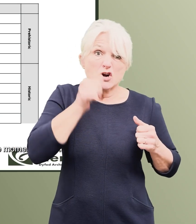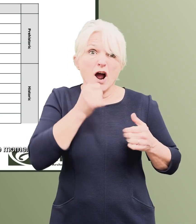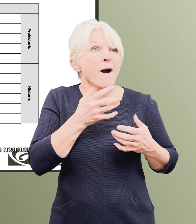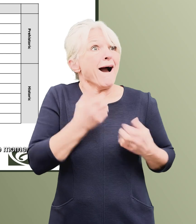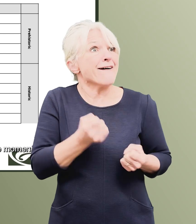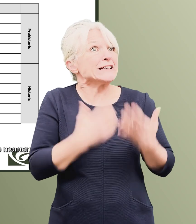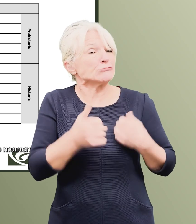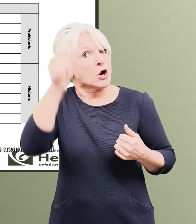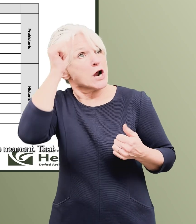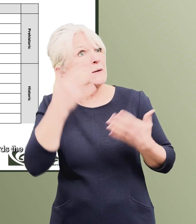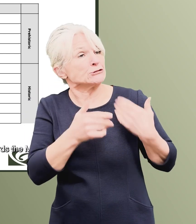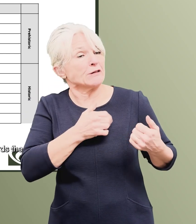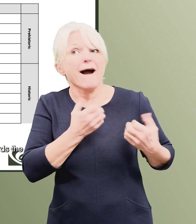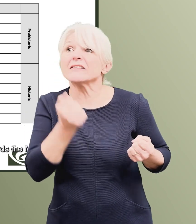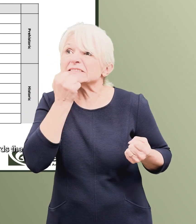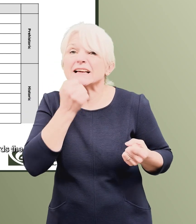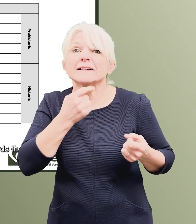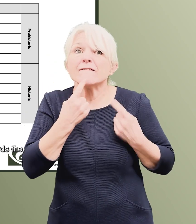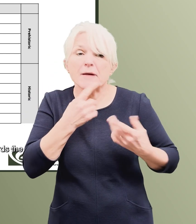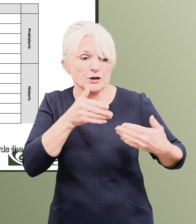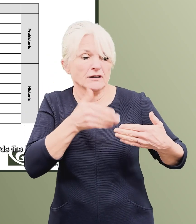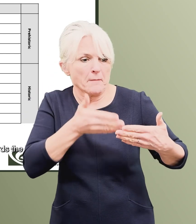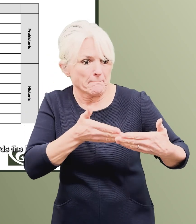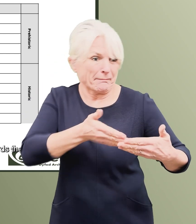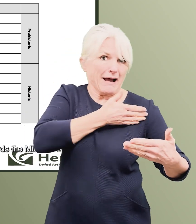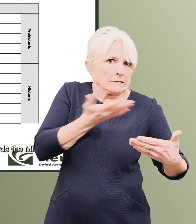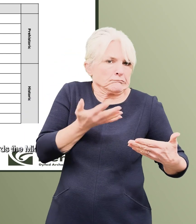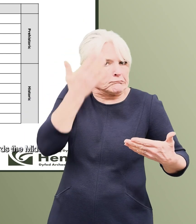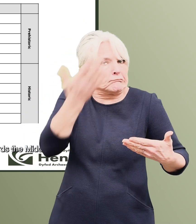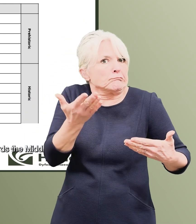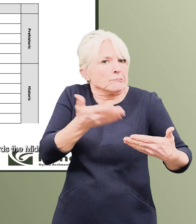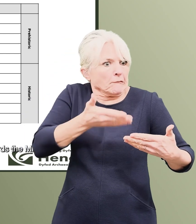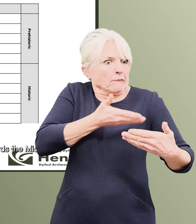puts us still in the Neolithic, a little bit later,